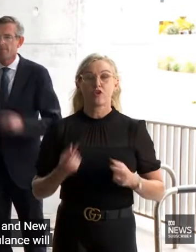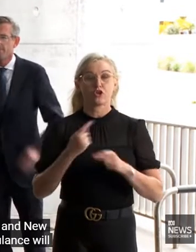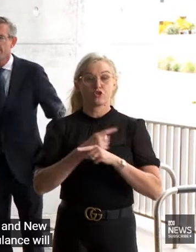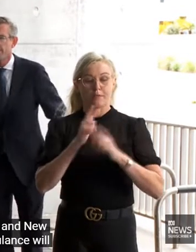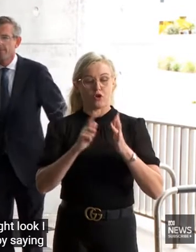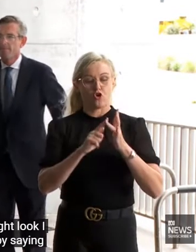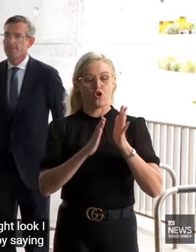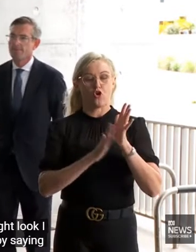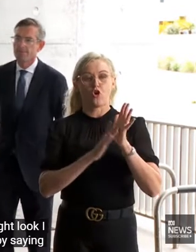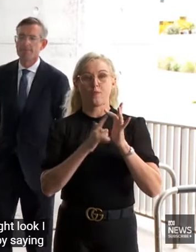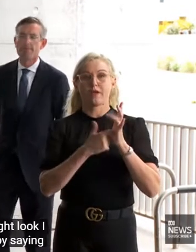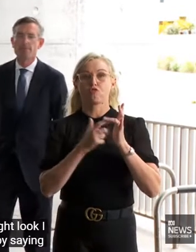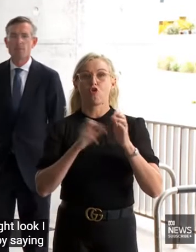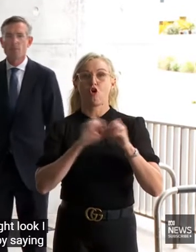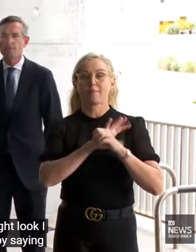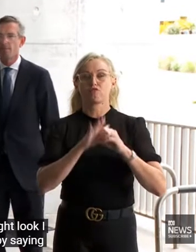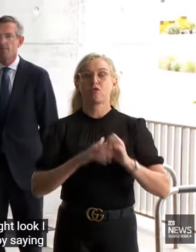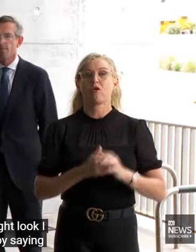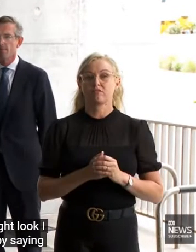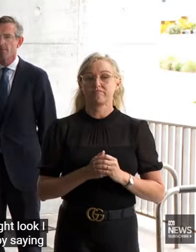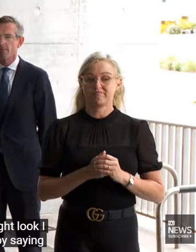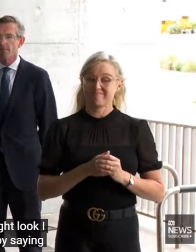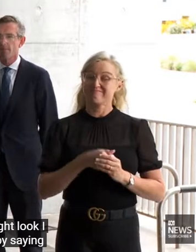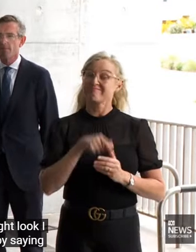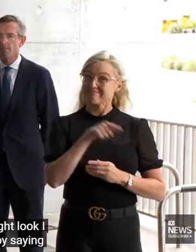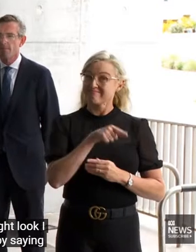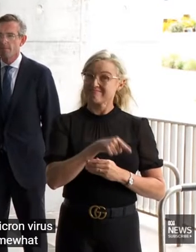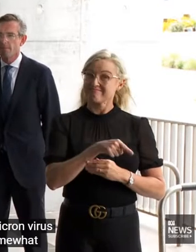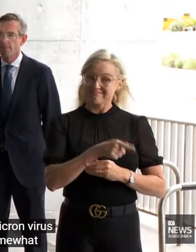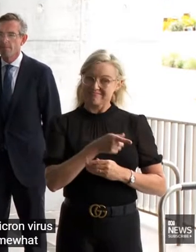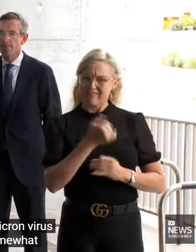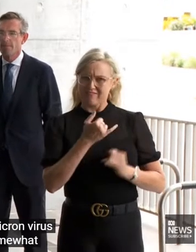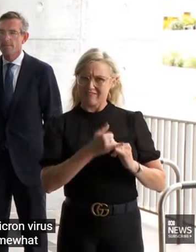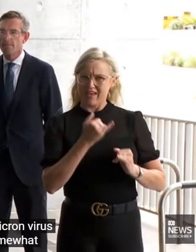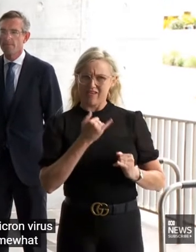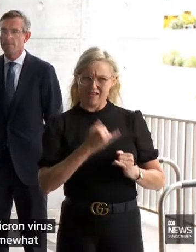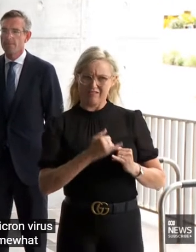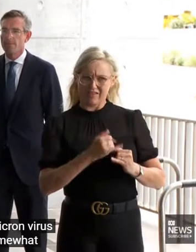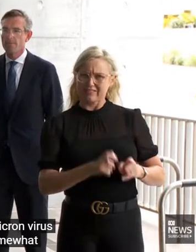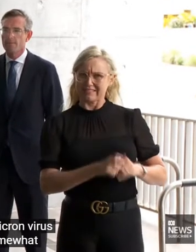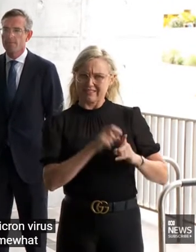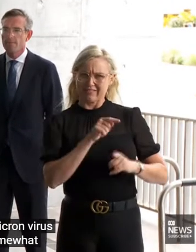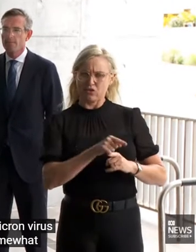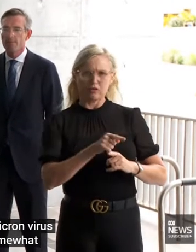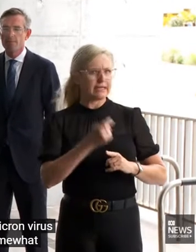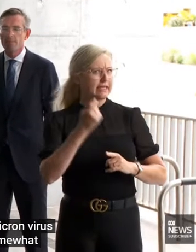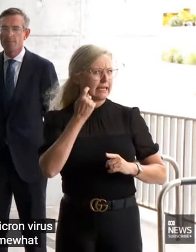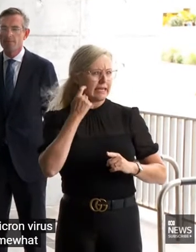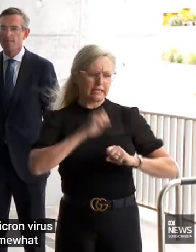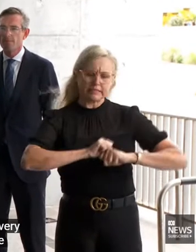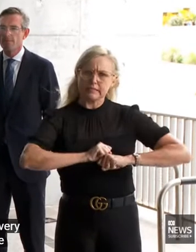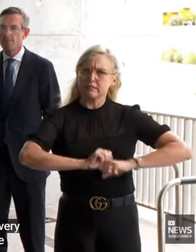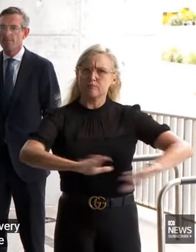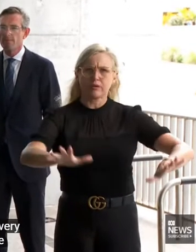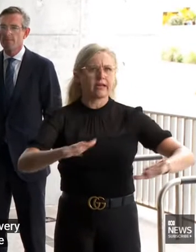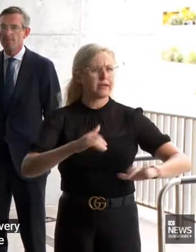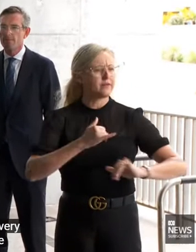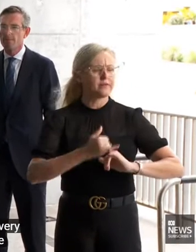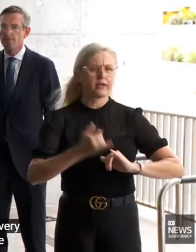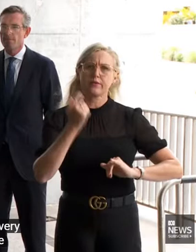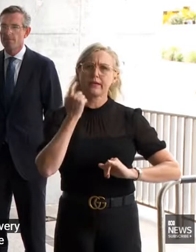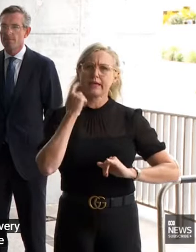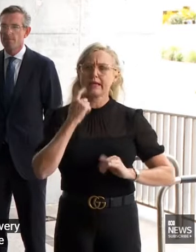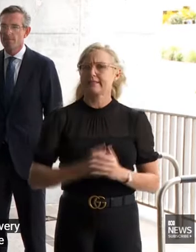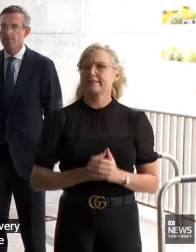Omicron virus continues to be somewhat challenging. It's very transmissible. As the Premier said, so far it hasn't